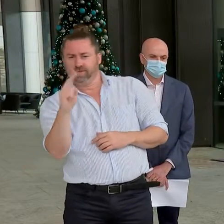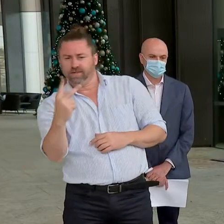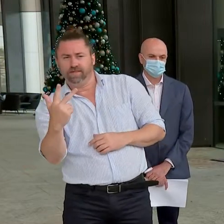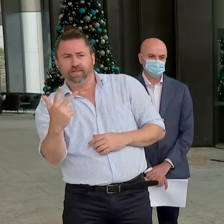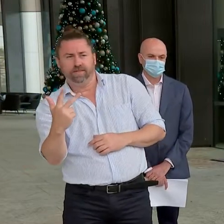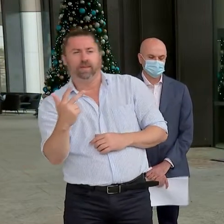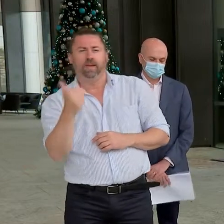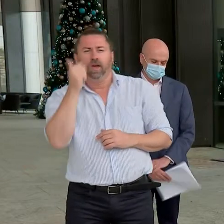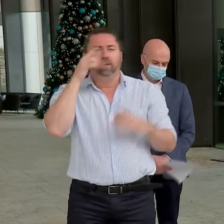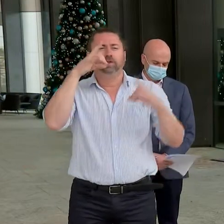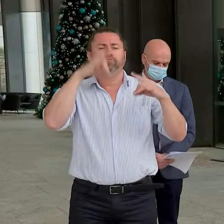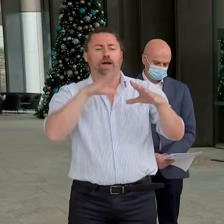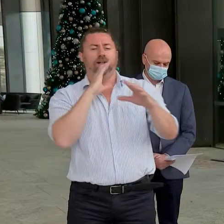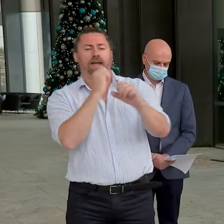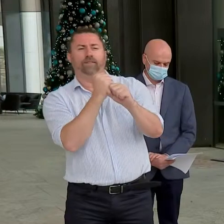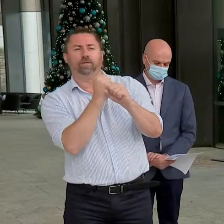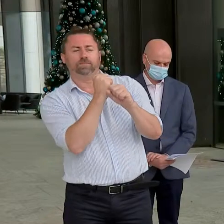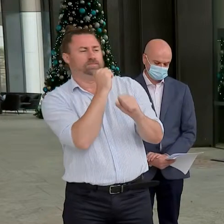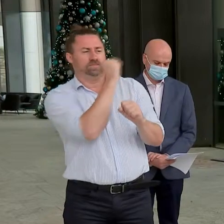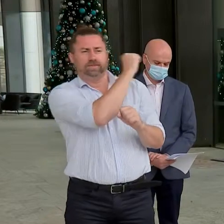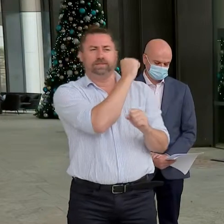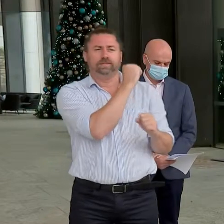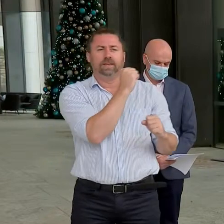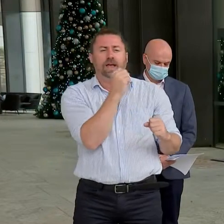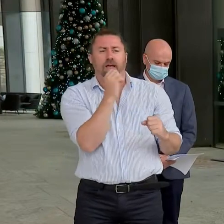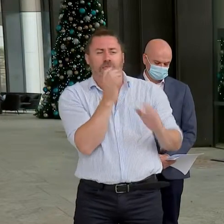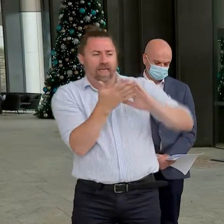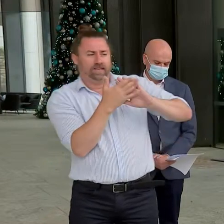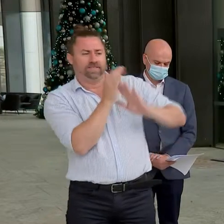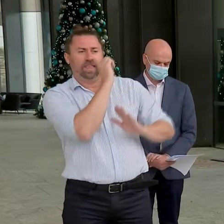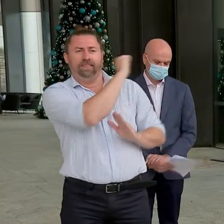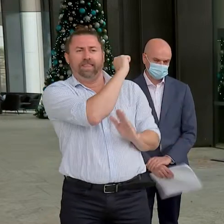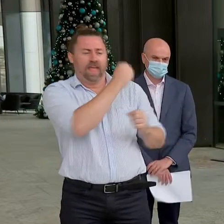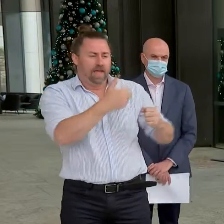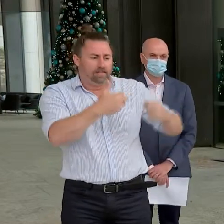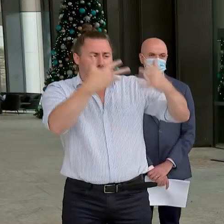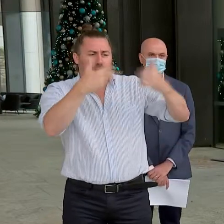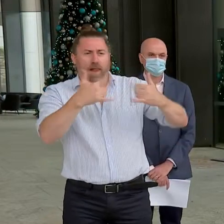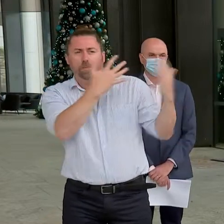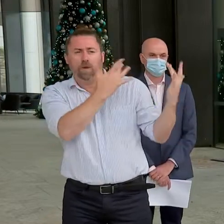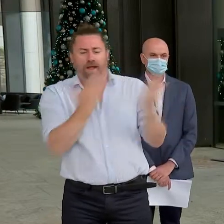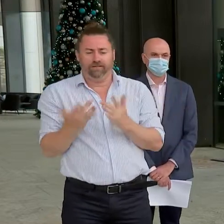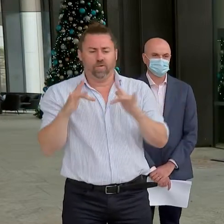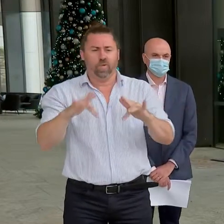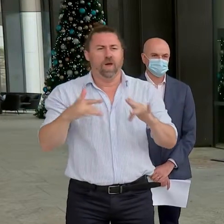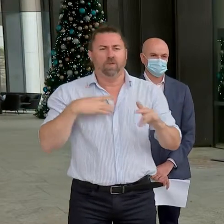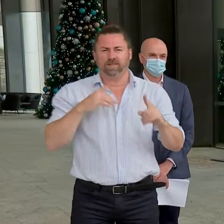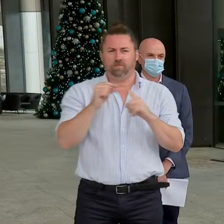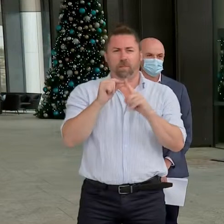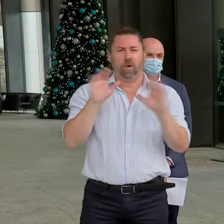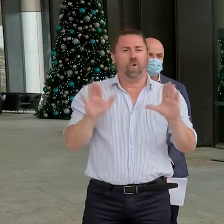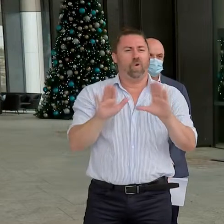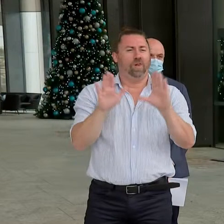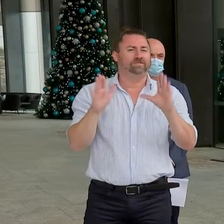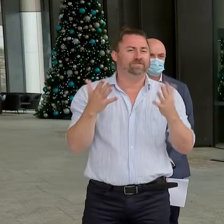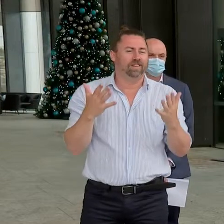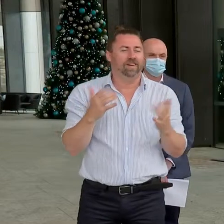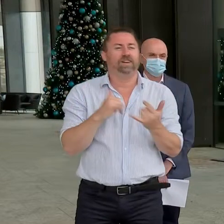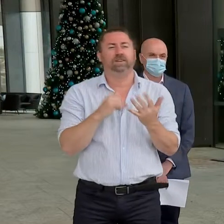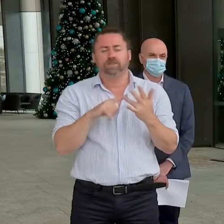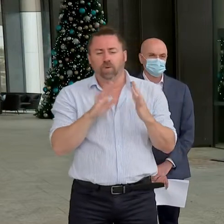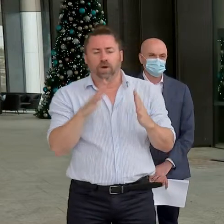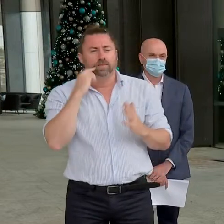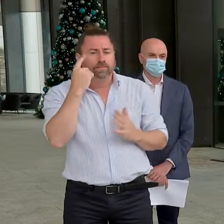Australian immunisation register data just because of the public holidays. So we expect in the next few days, once it does that catch